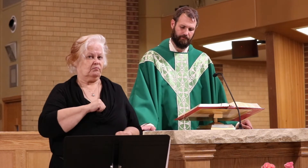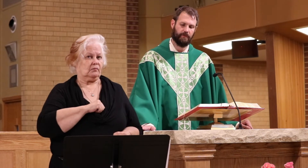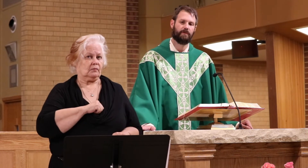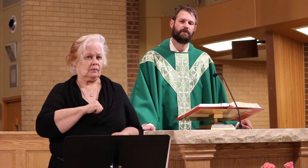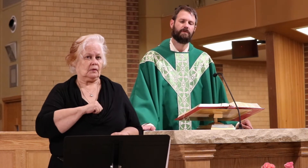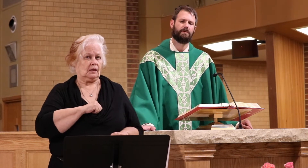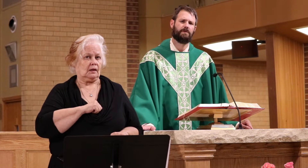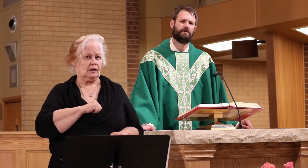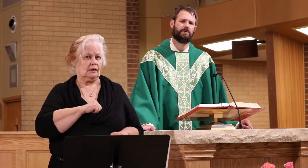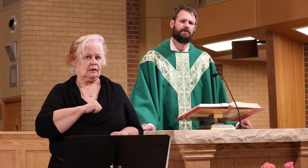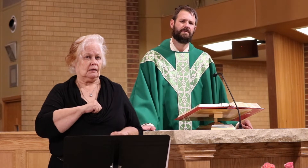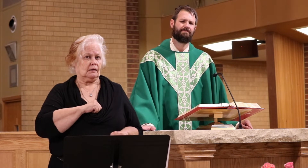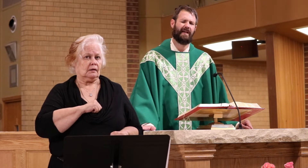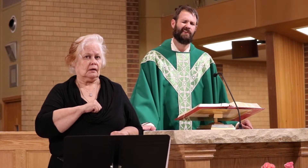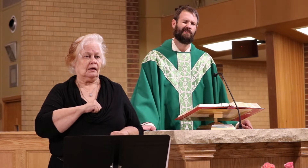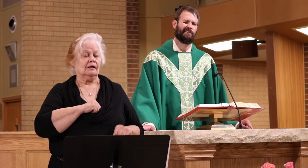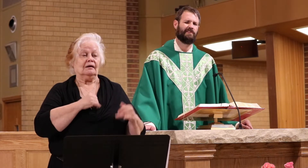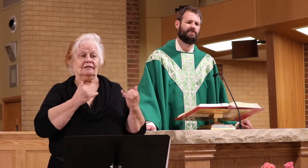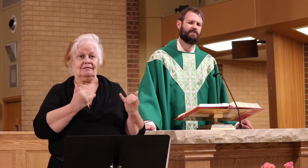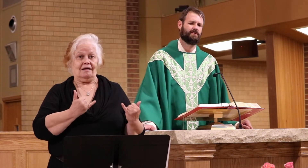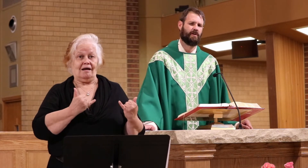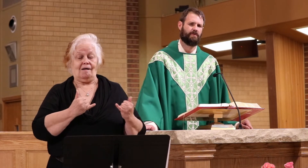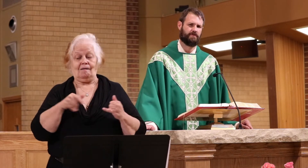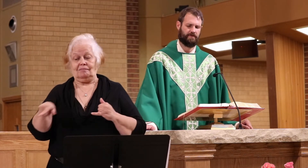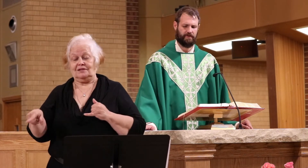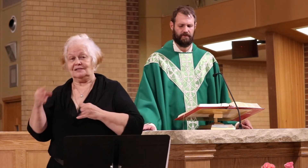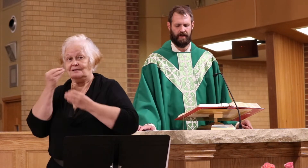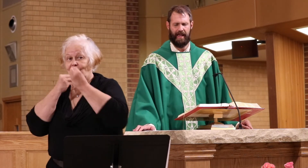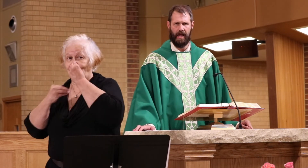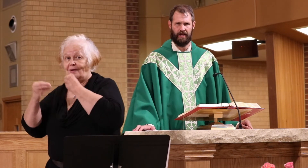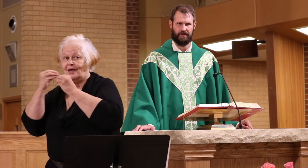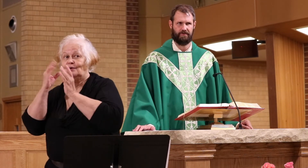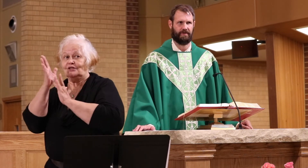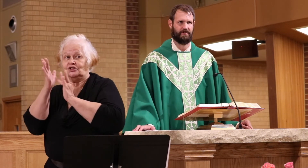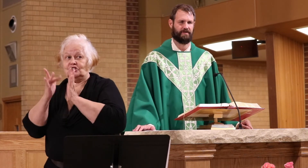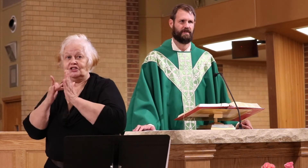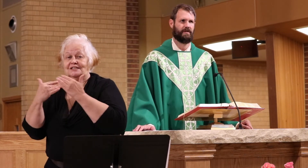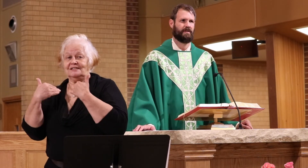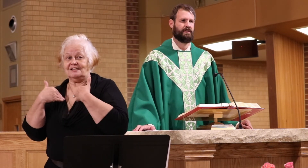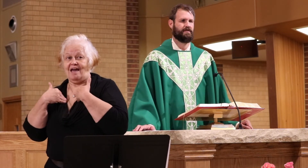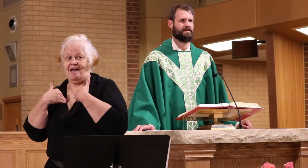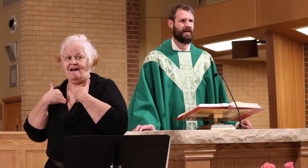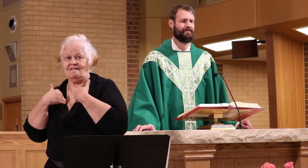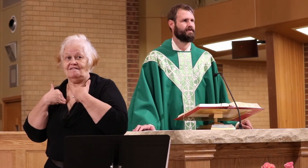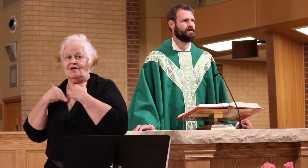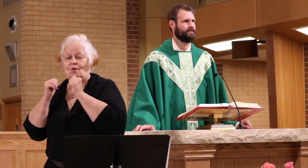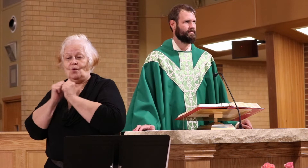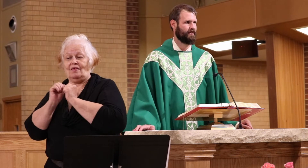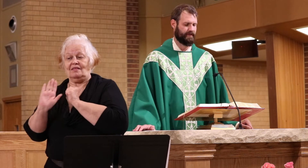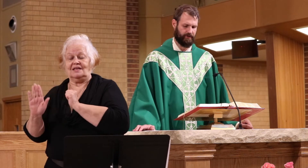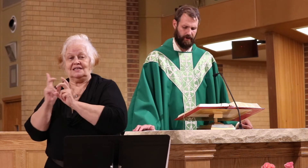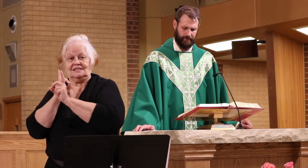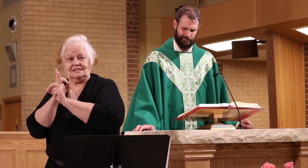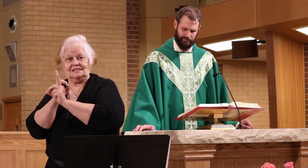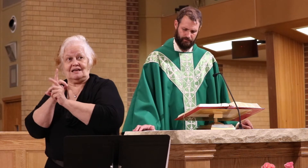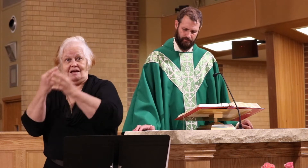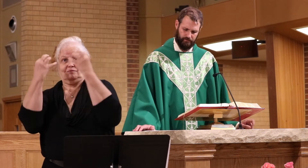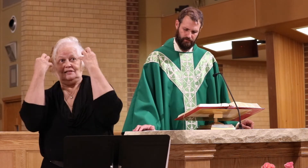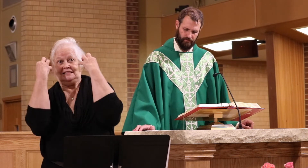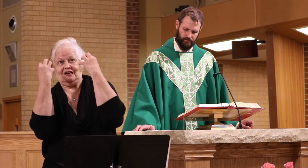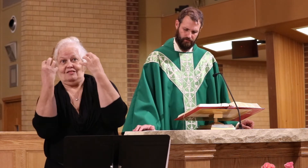Now, this banquet that Jesus hosts and has with his disciples and the